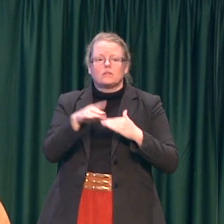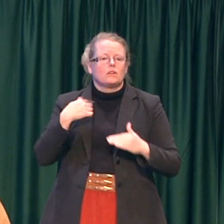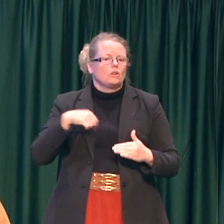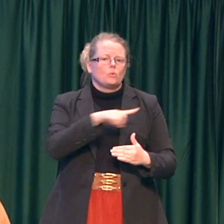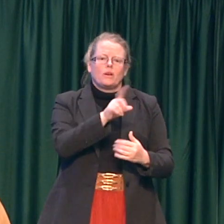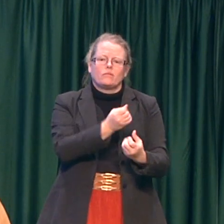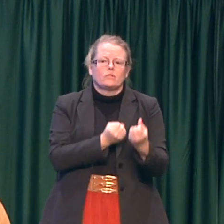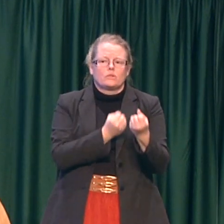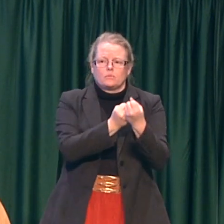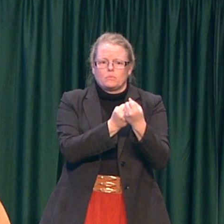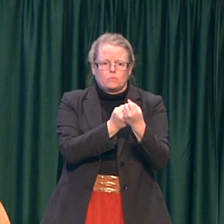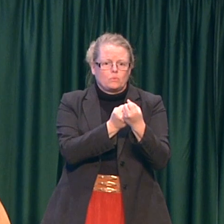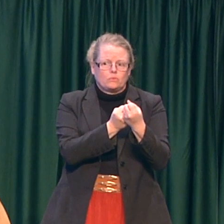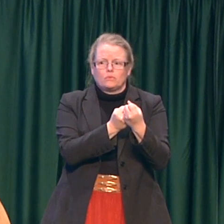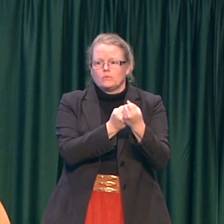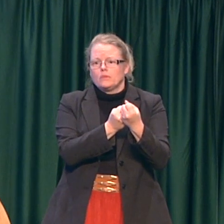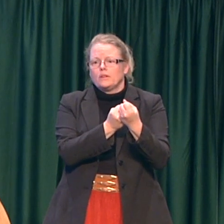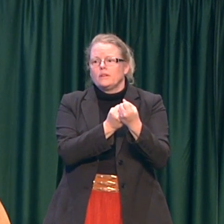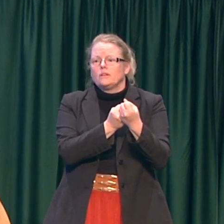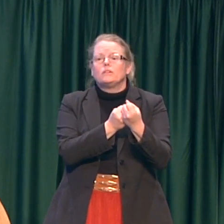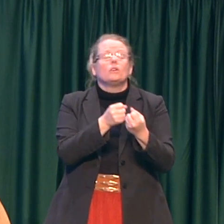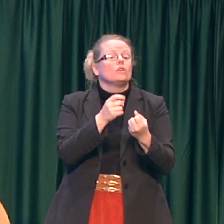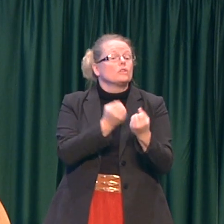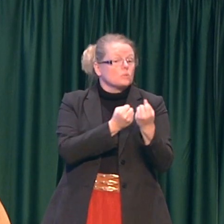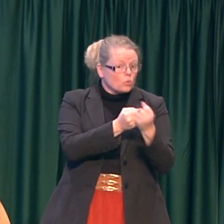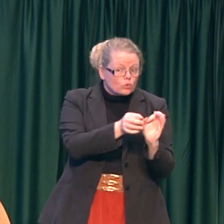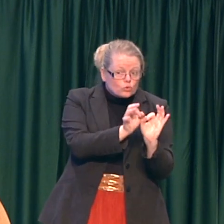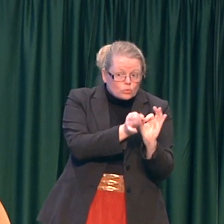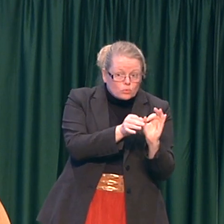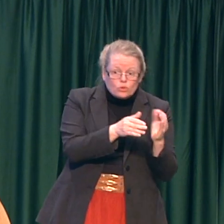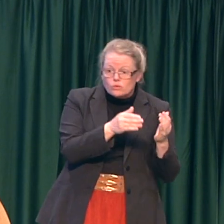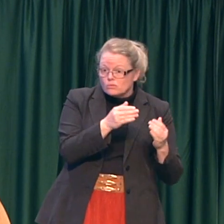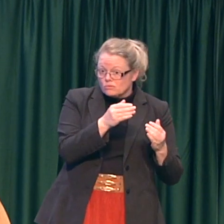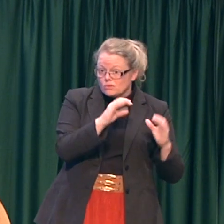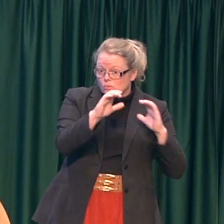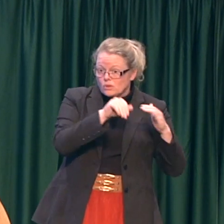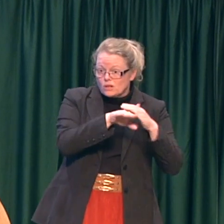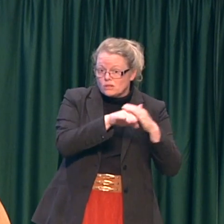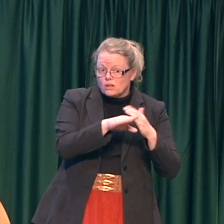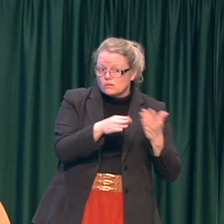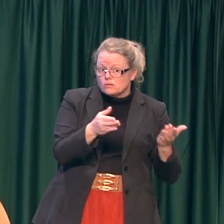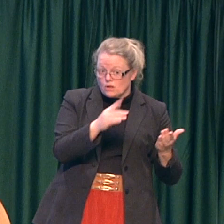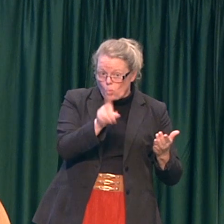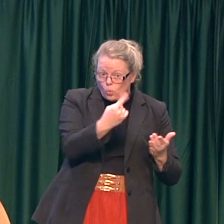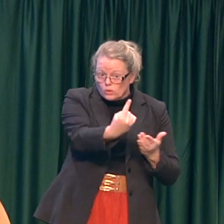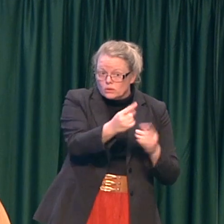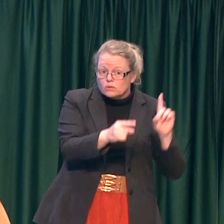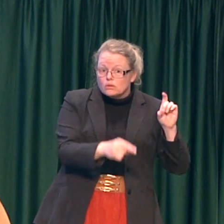Communication access is something we have to support. We have to support interpreters